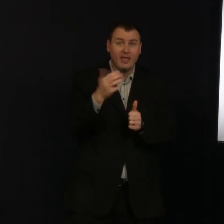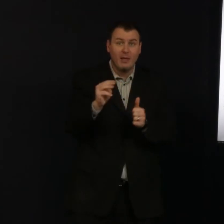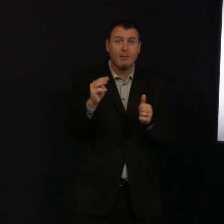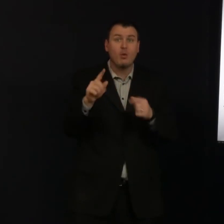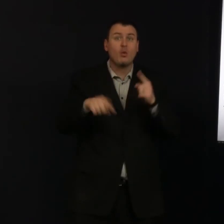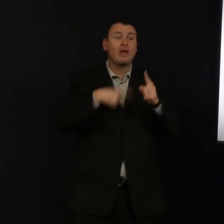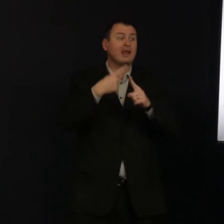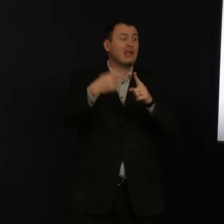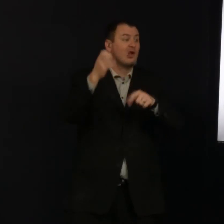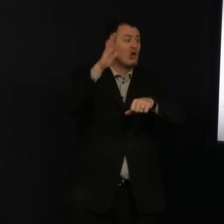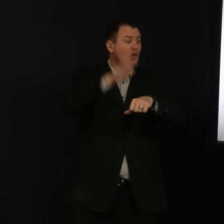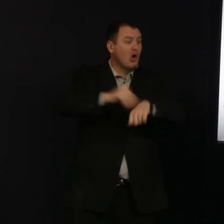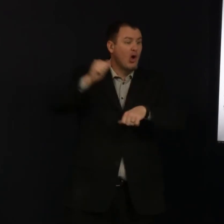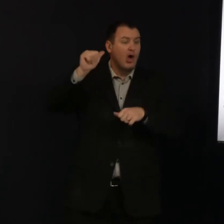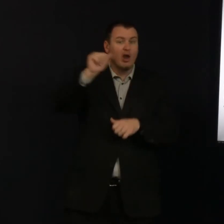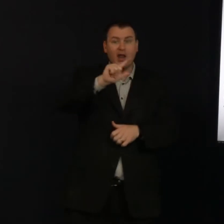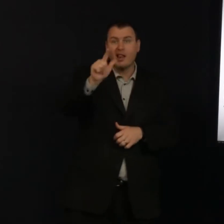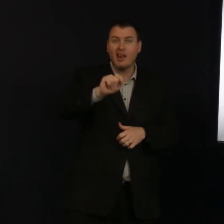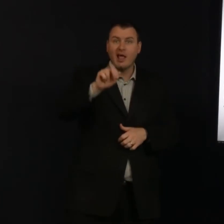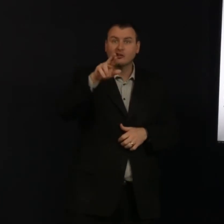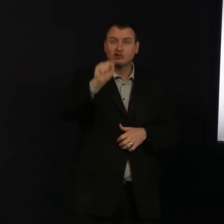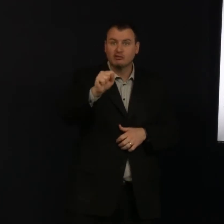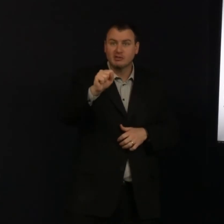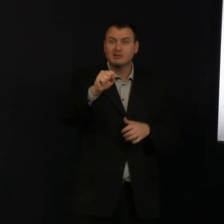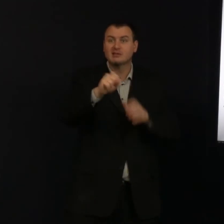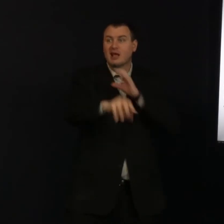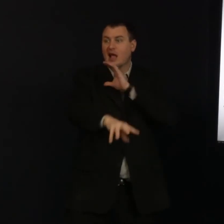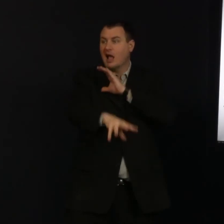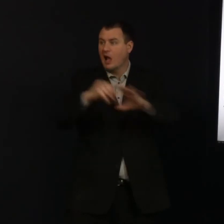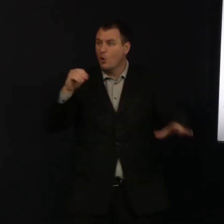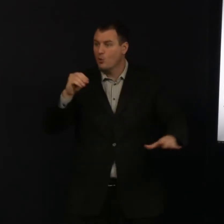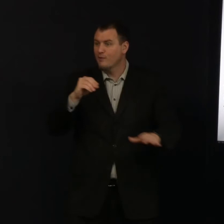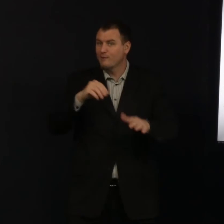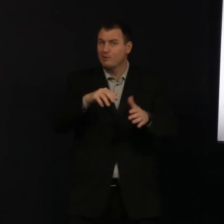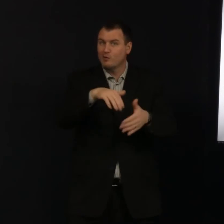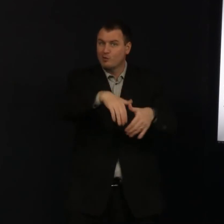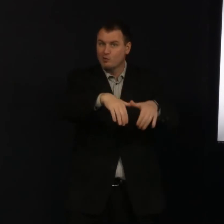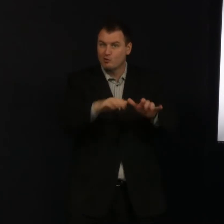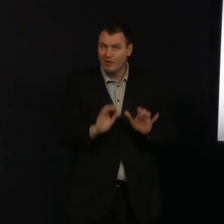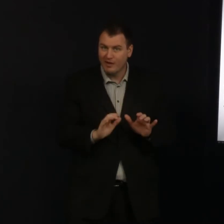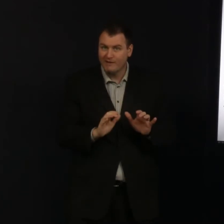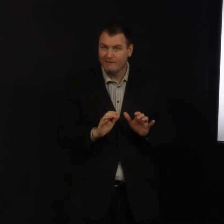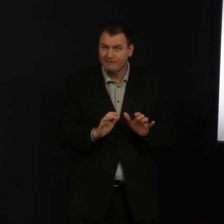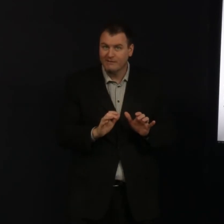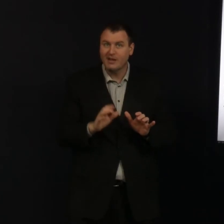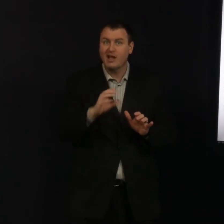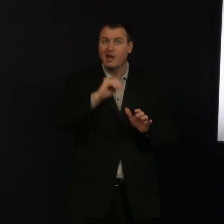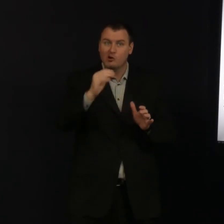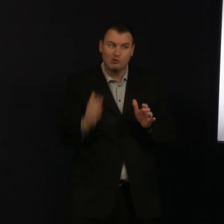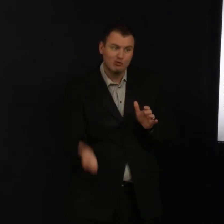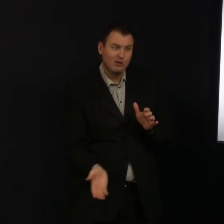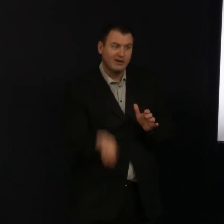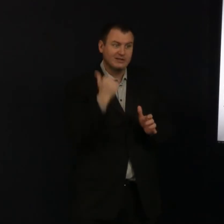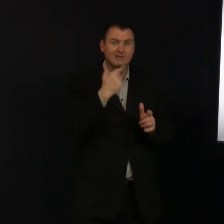with him when he called Lazarus out of the grave and raised him from the